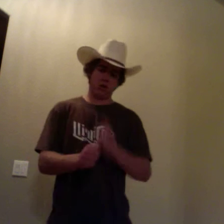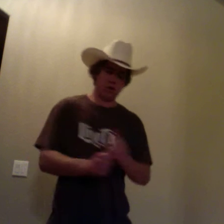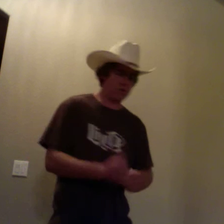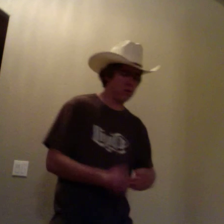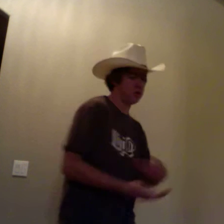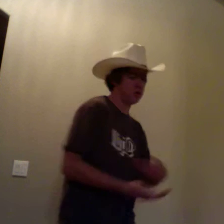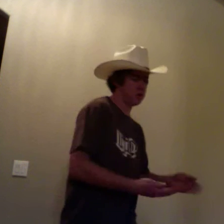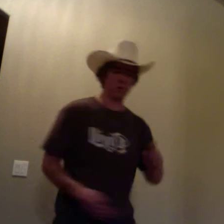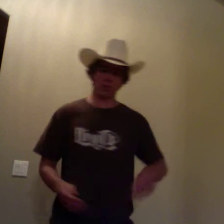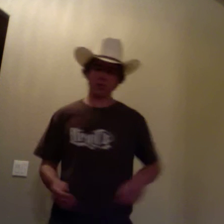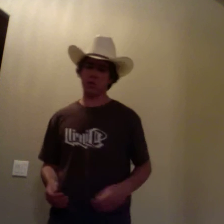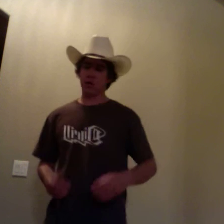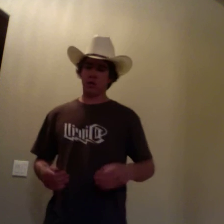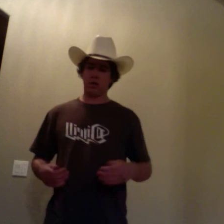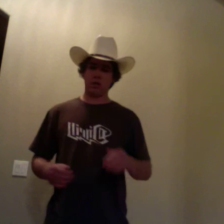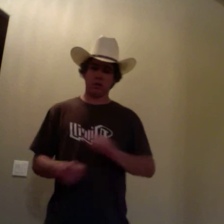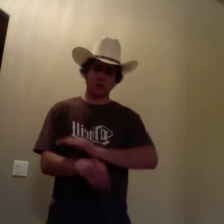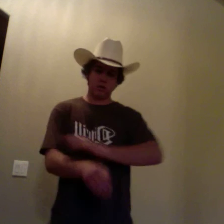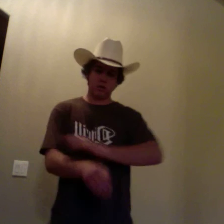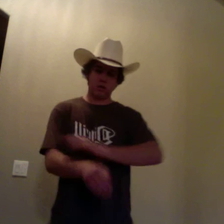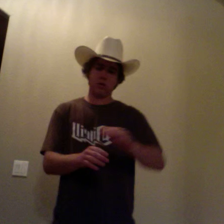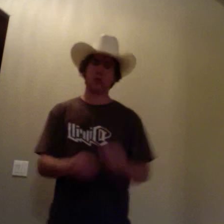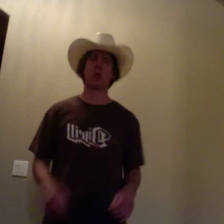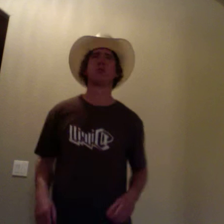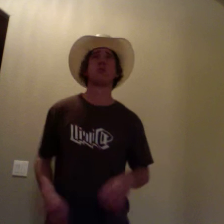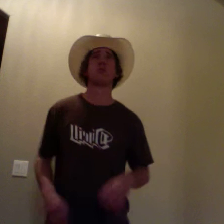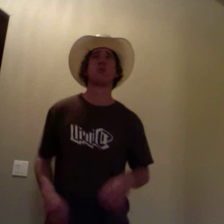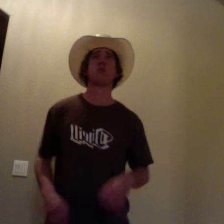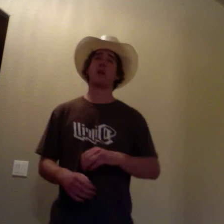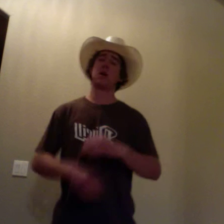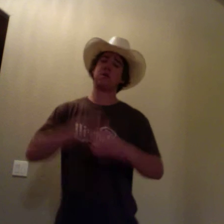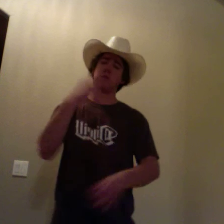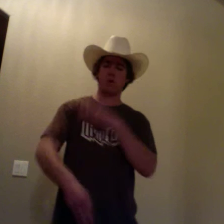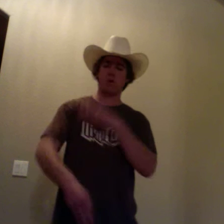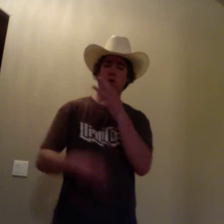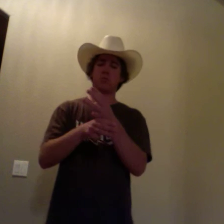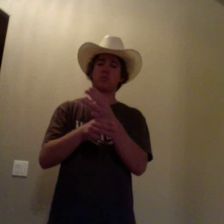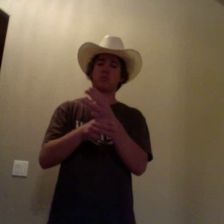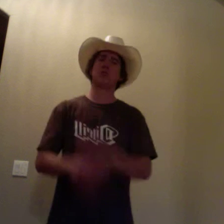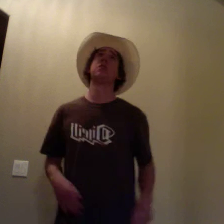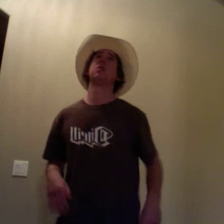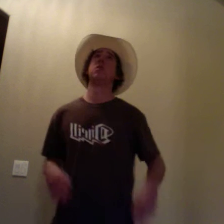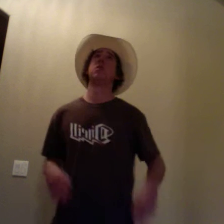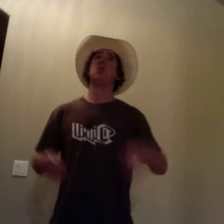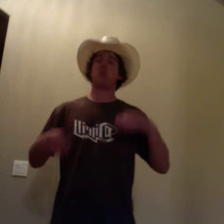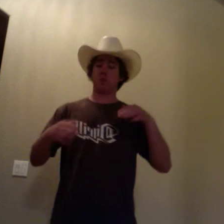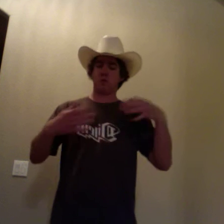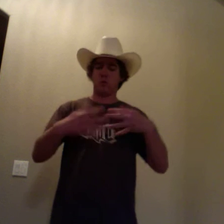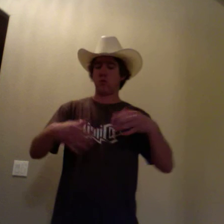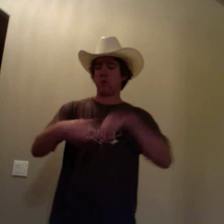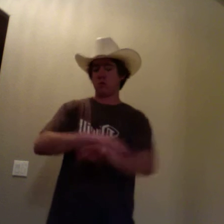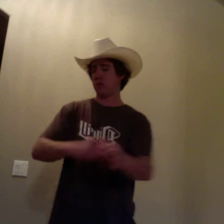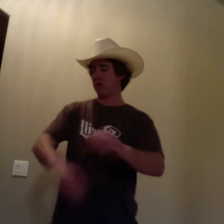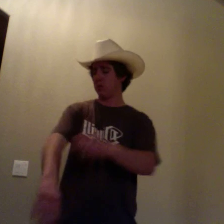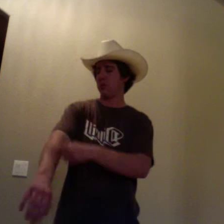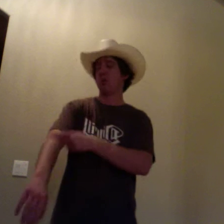Just so easy when the whole world fits inside of your arms. You really need to pay attention